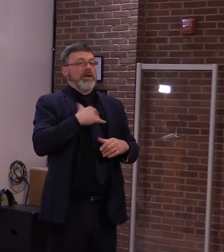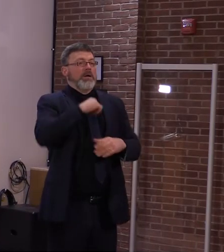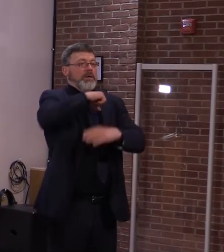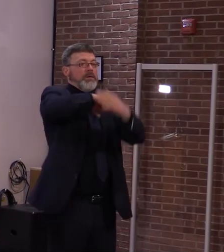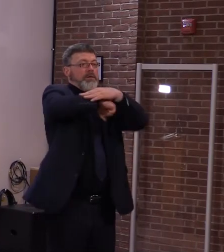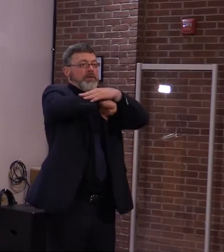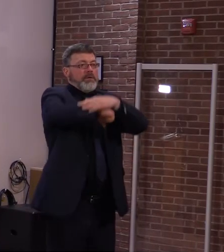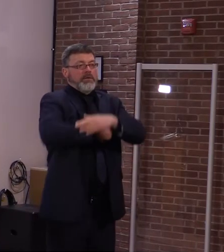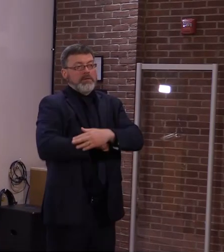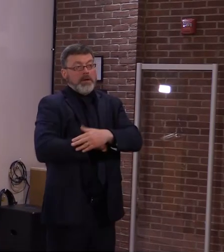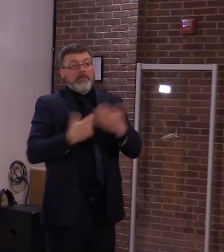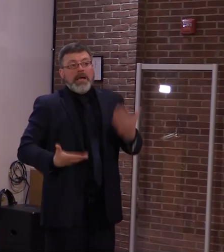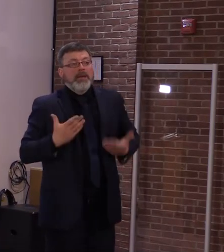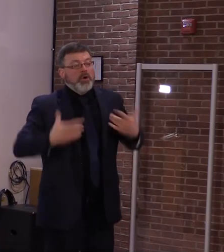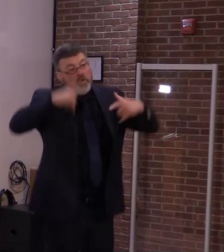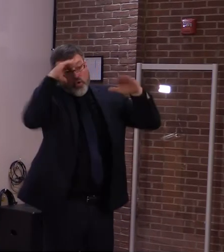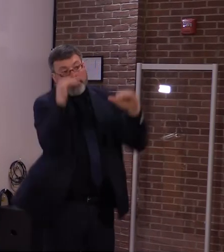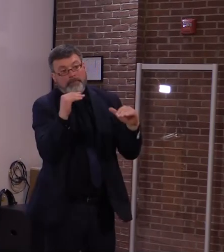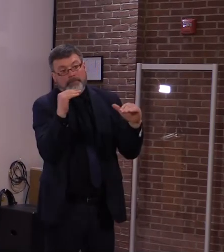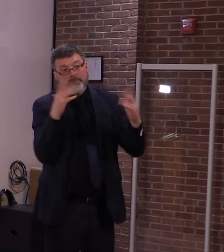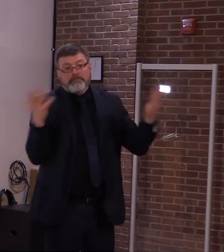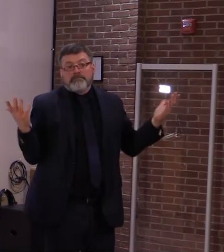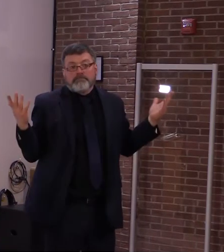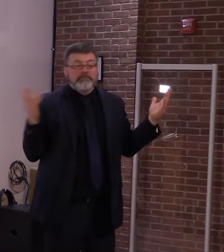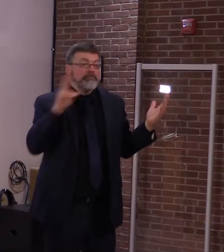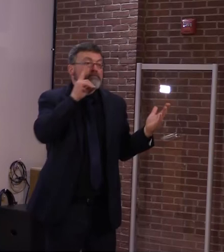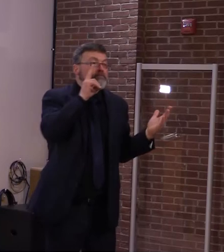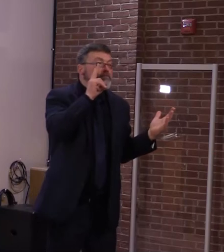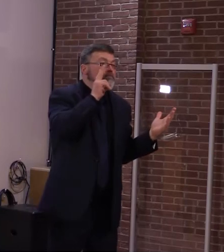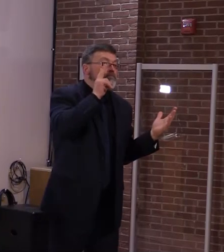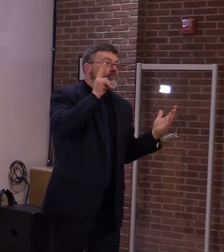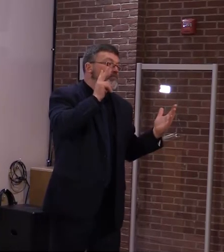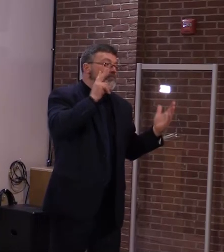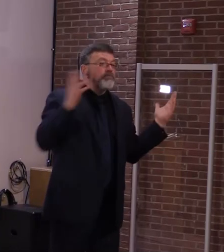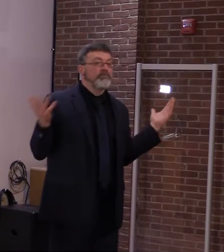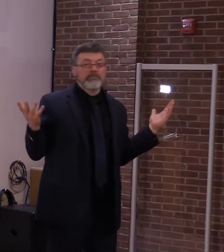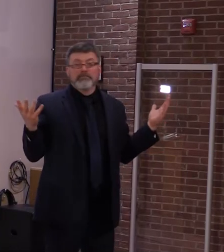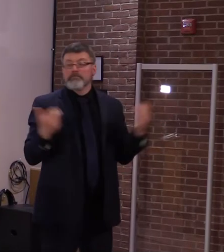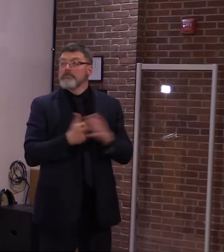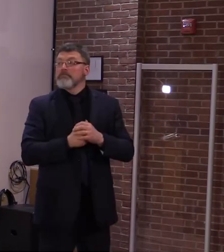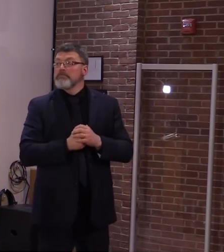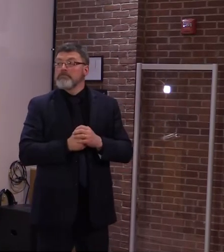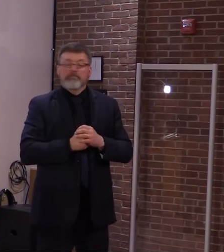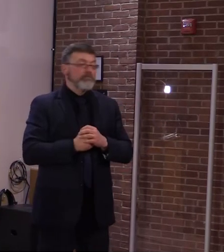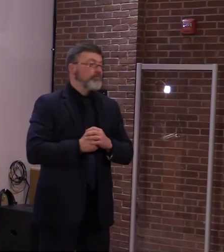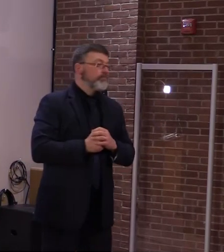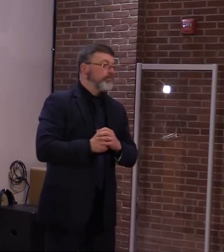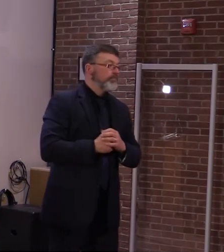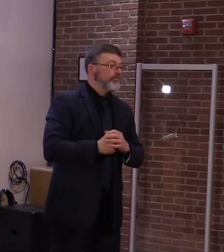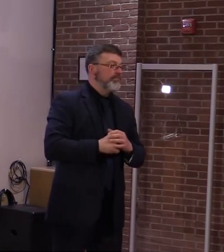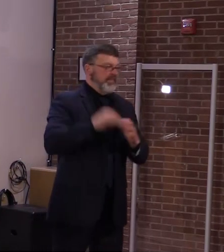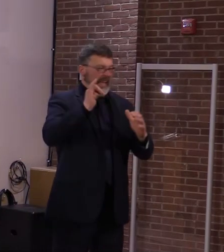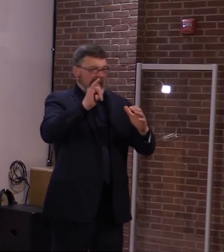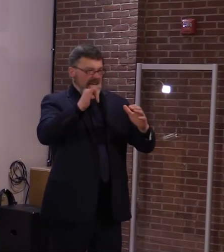allow Vermonters to get vaccine in as rapid a fashion as possible. So those are some of my